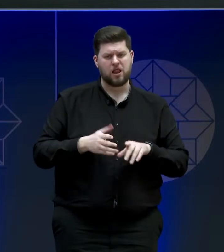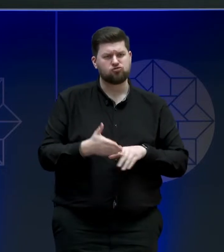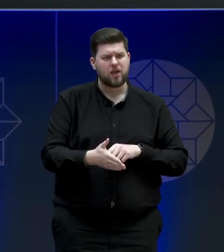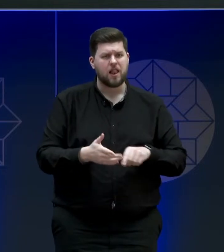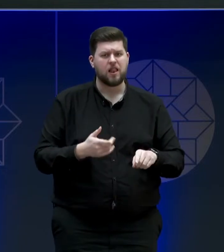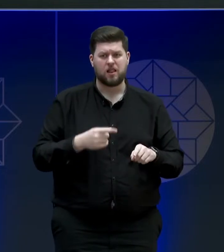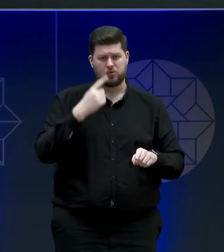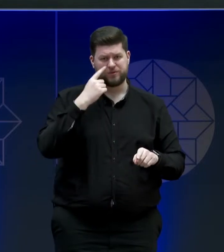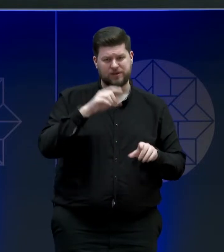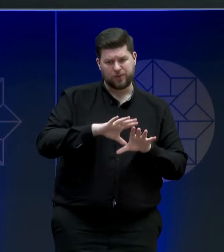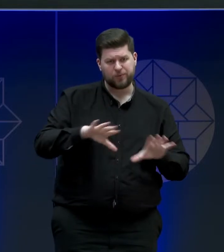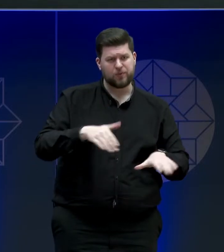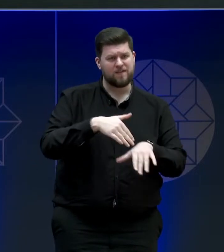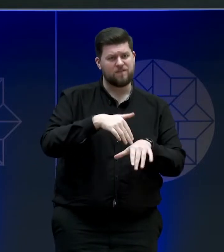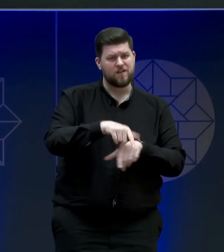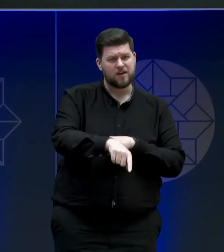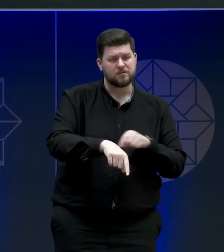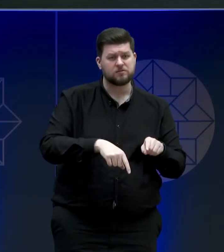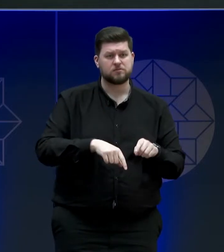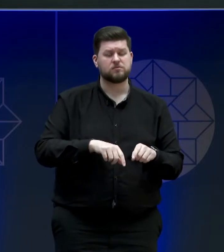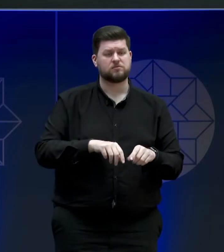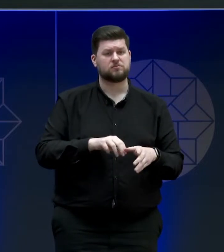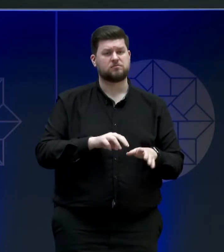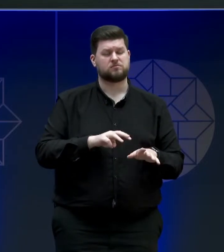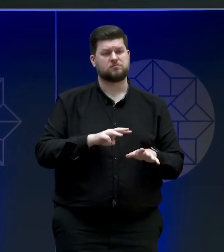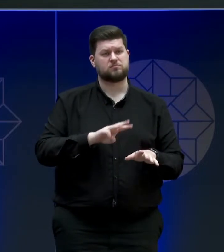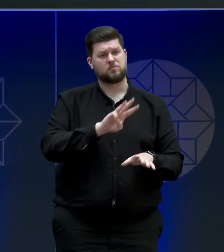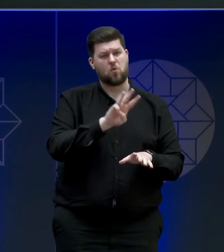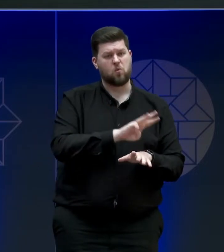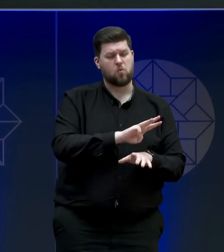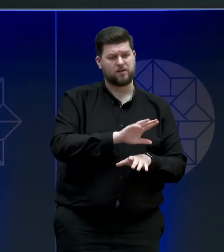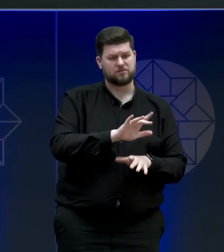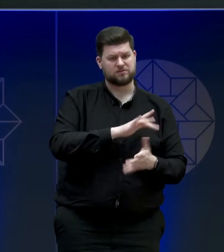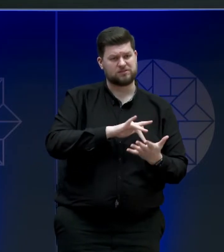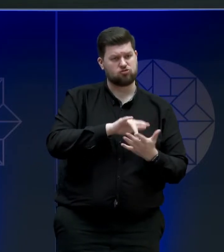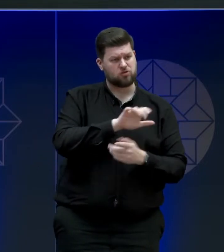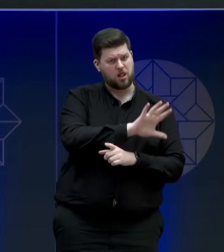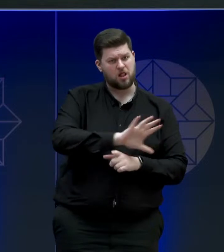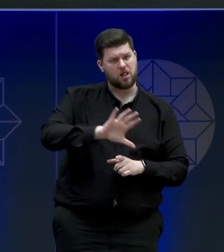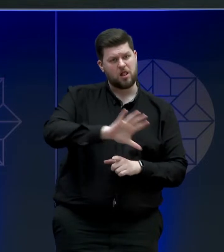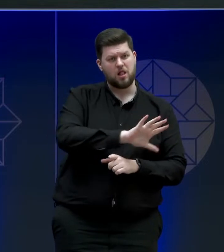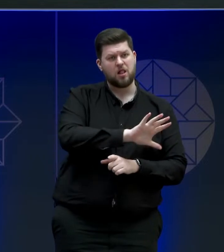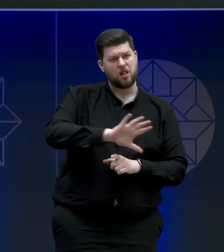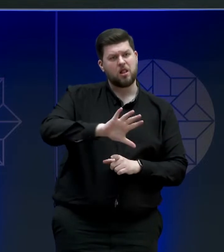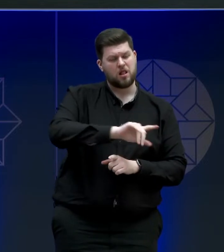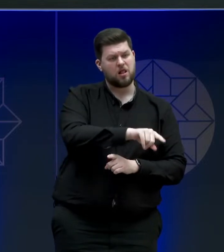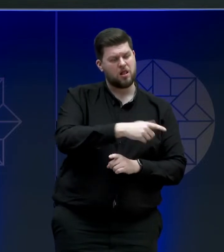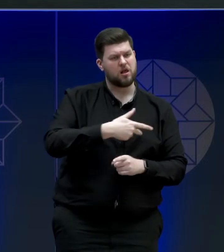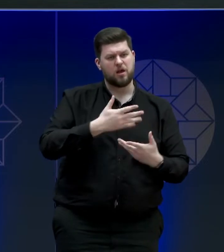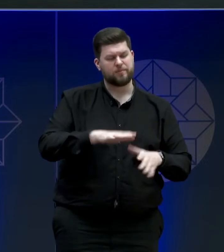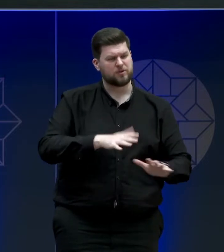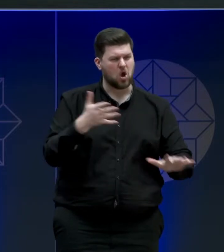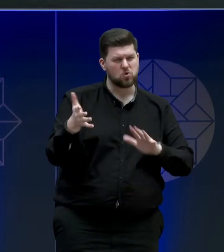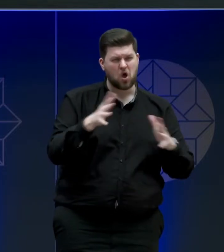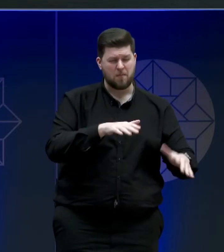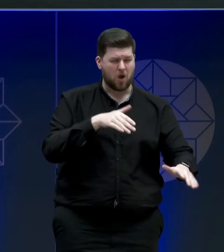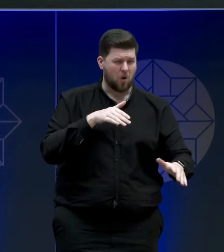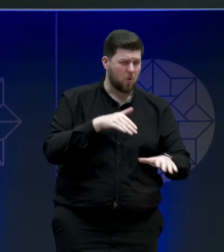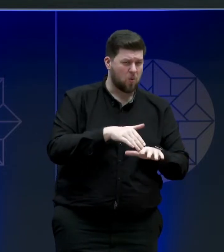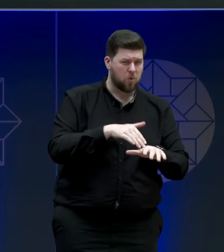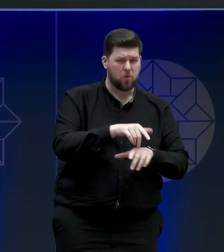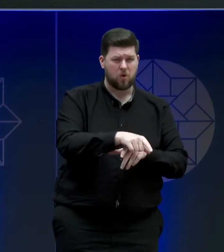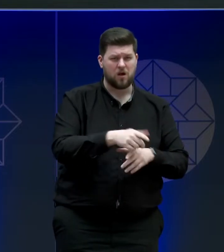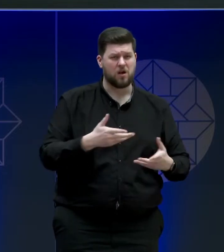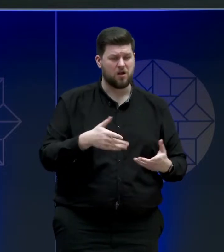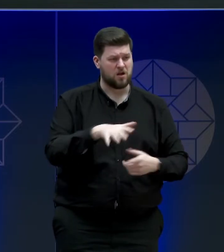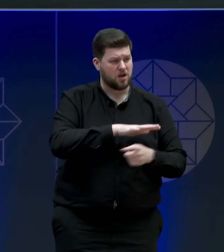West Central Scotland is severely badly affected because of the ferocity of the storms. The rail network has done a good job in recovering services in